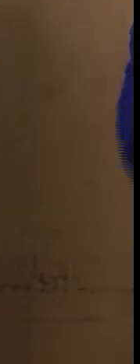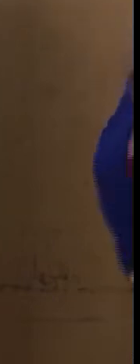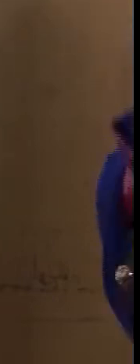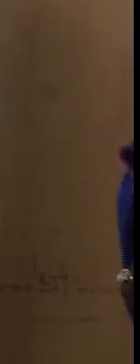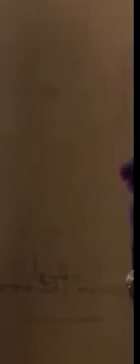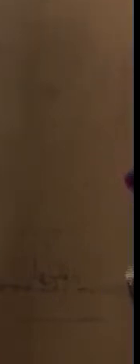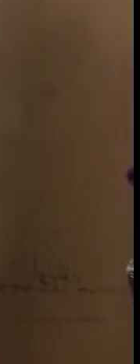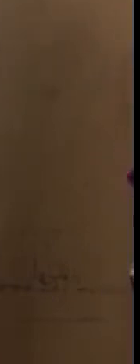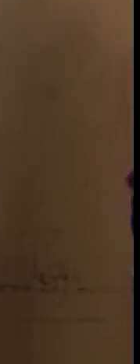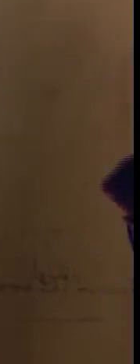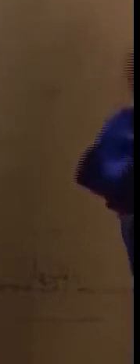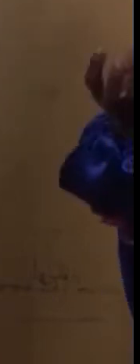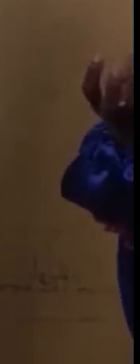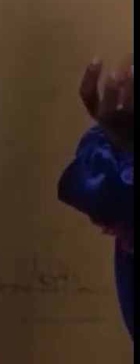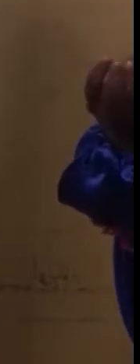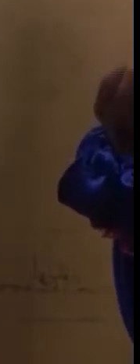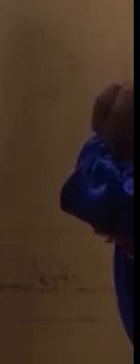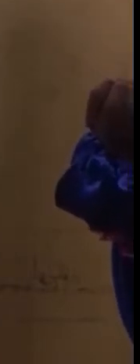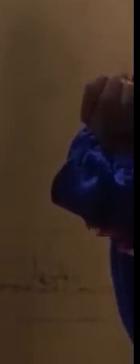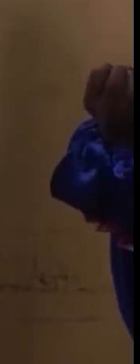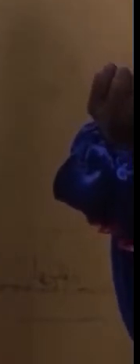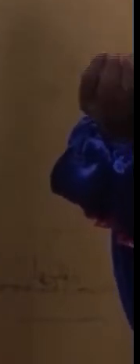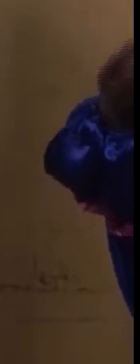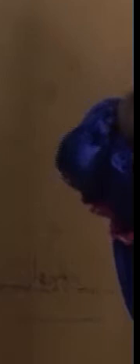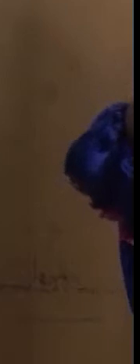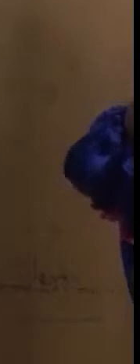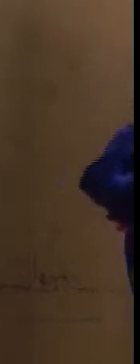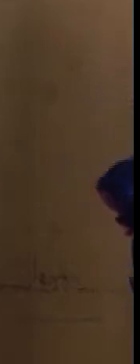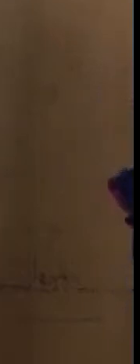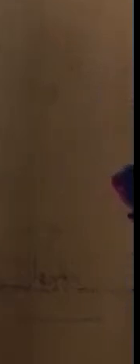of pH, that is the low acidity and